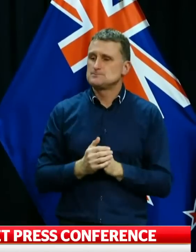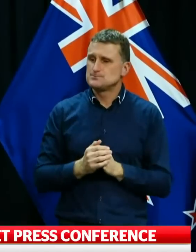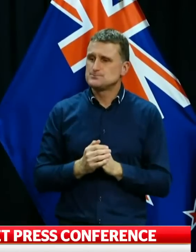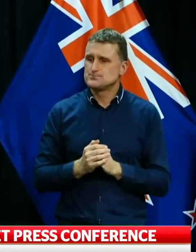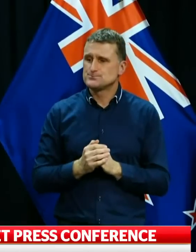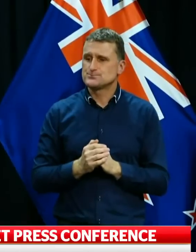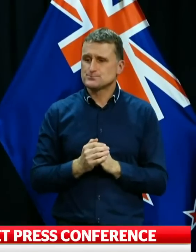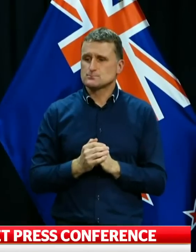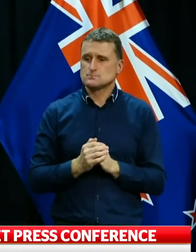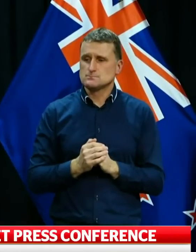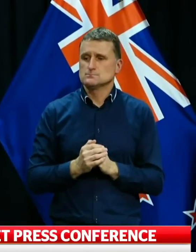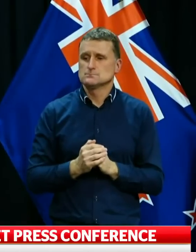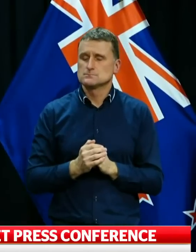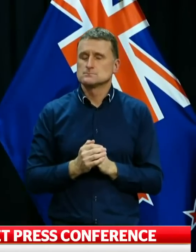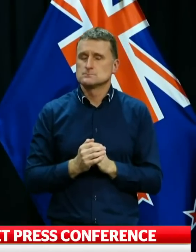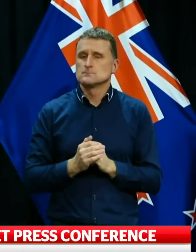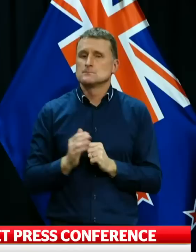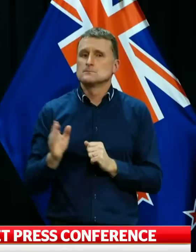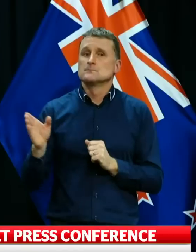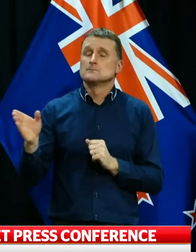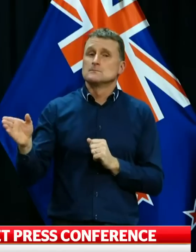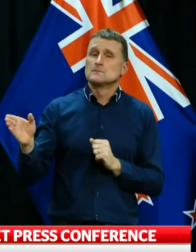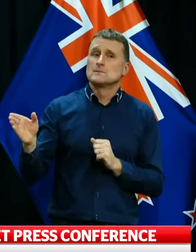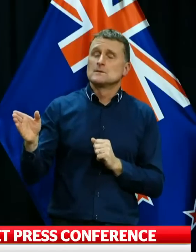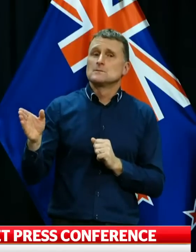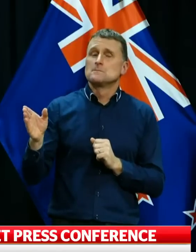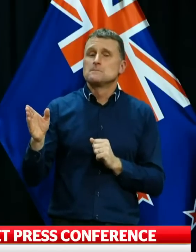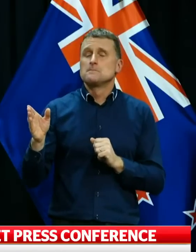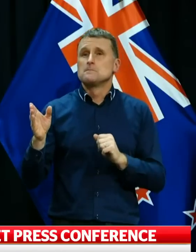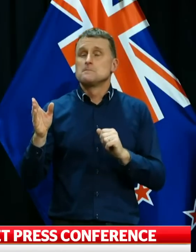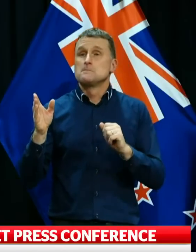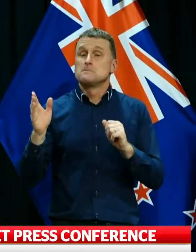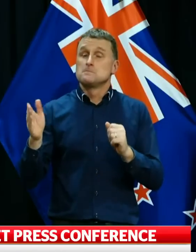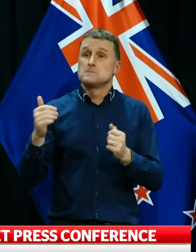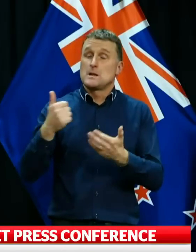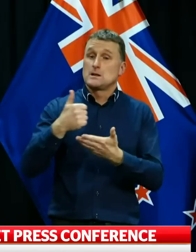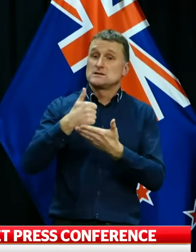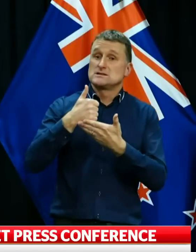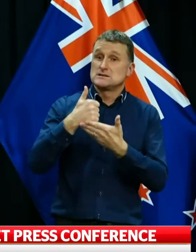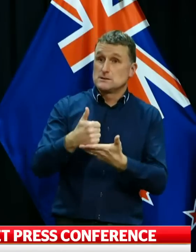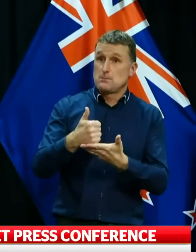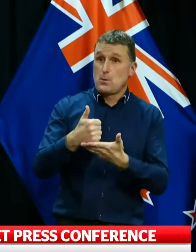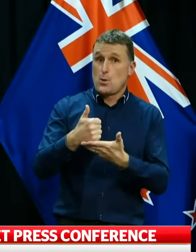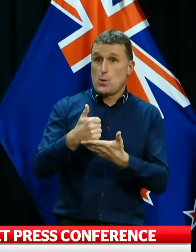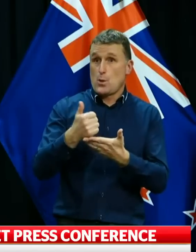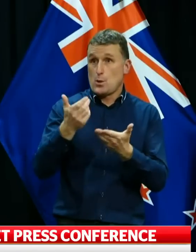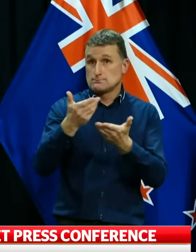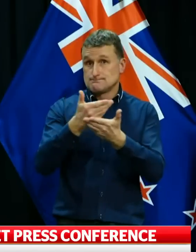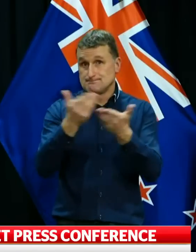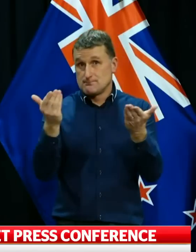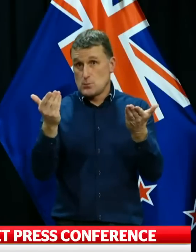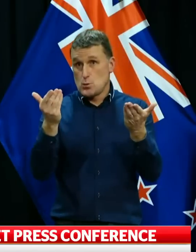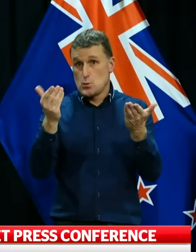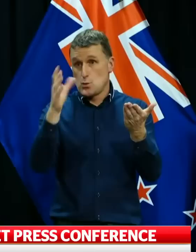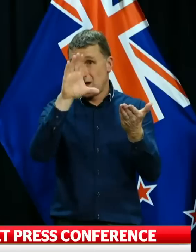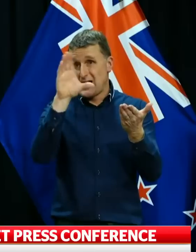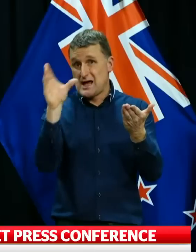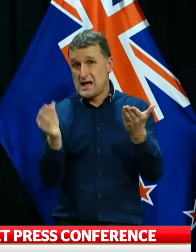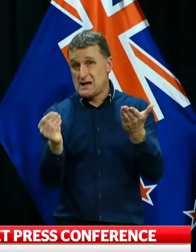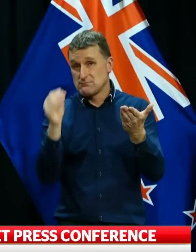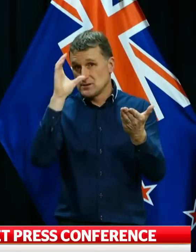around at this stage, but I think I'd say it falls into that category of what you'd call globally